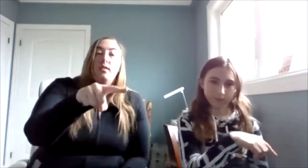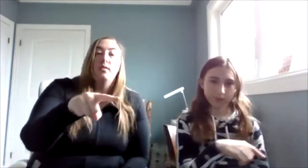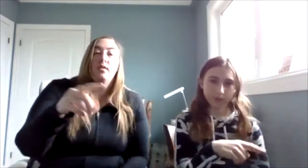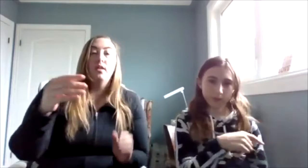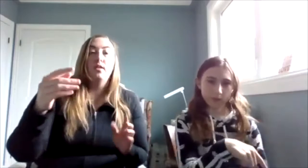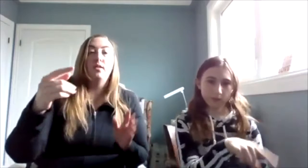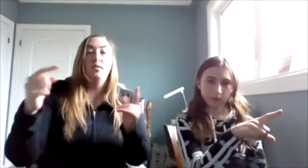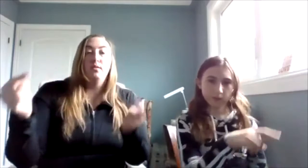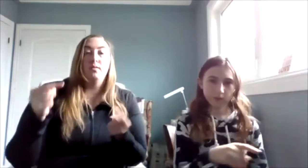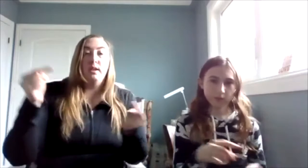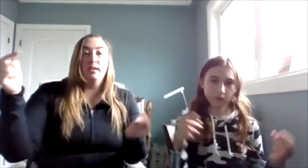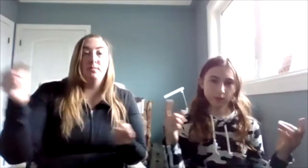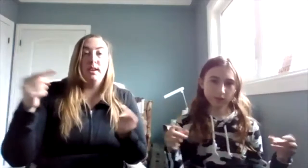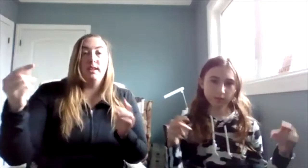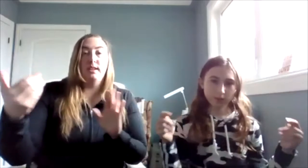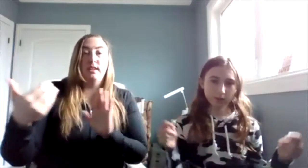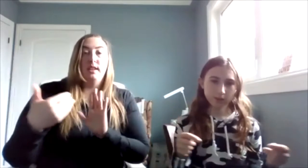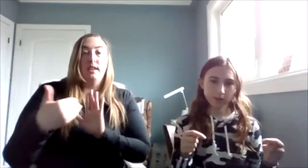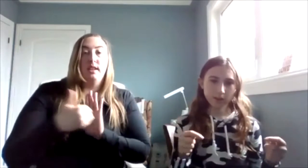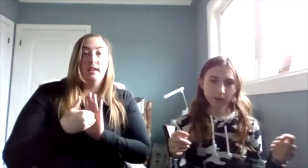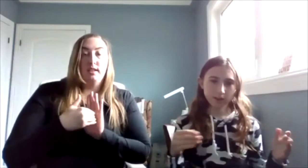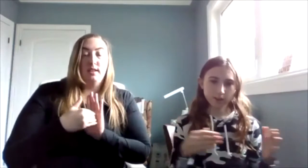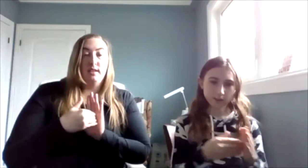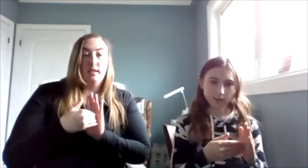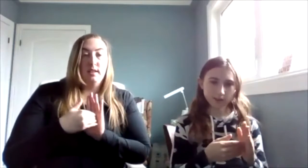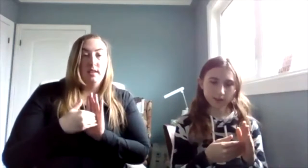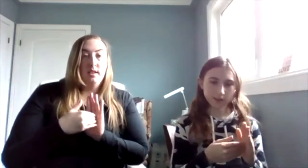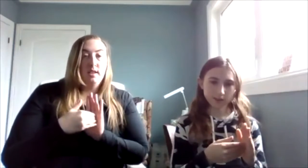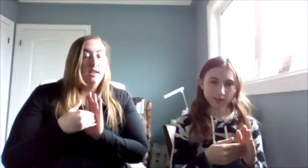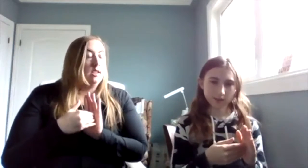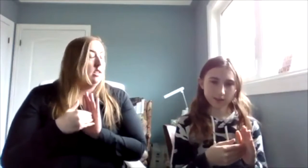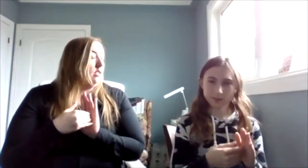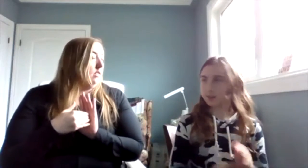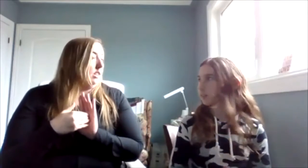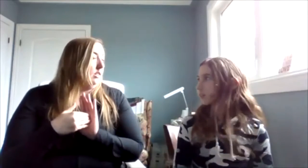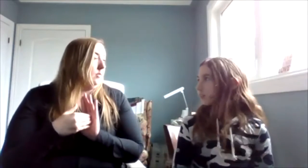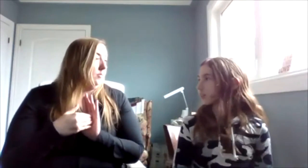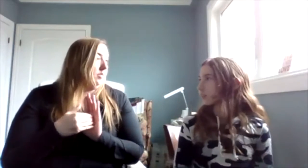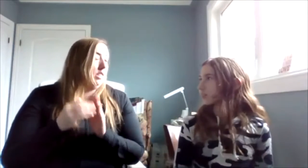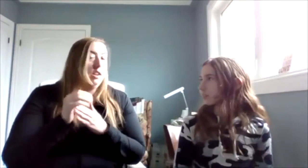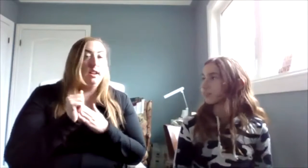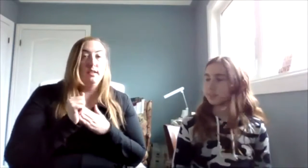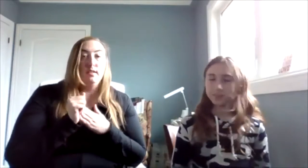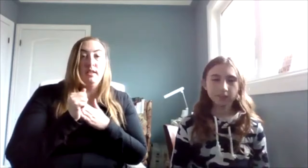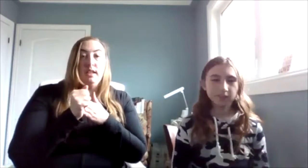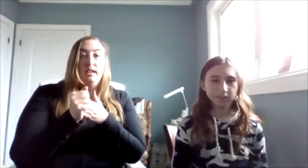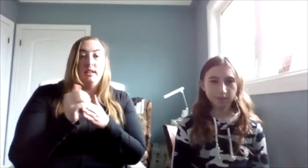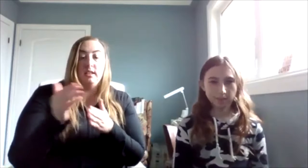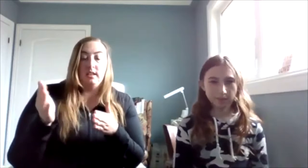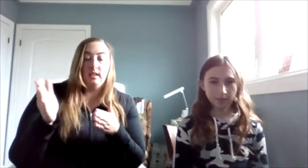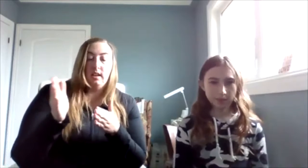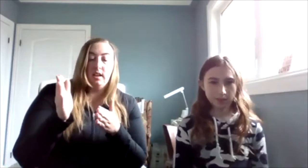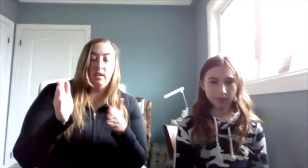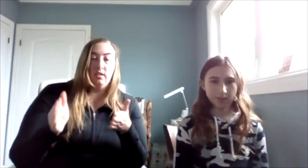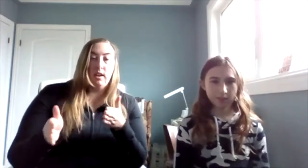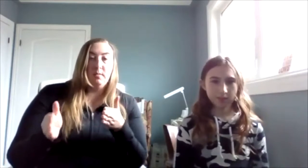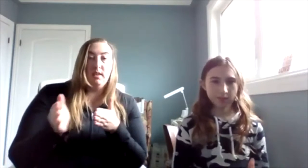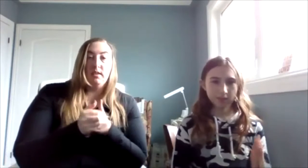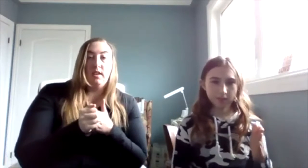those who trespass against us. Ready? Alright, so lead us. It's you're grabbing your